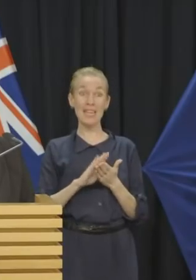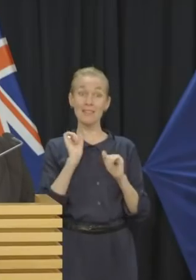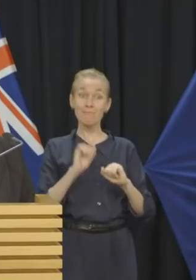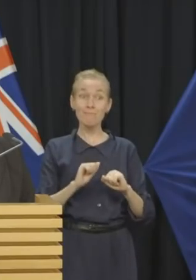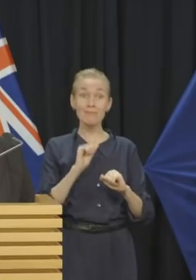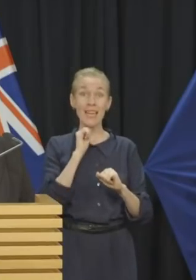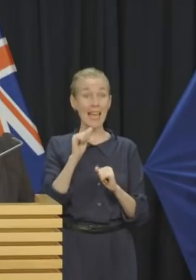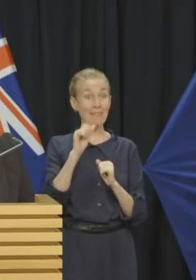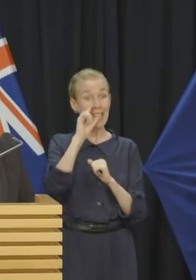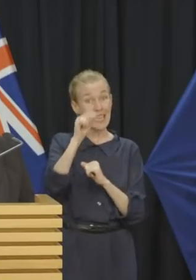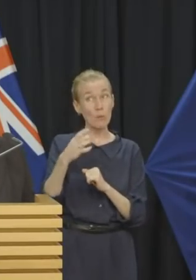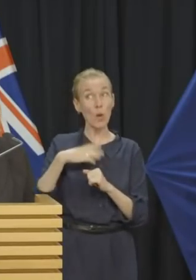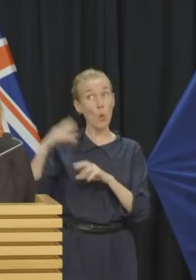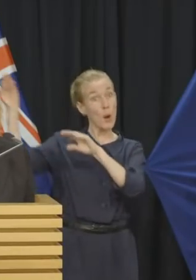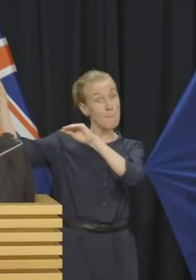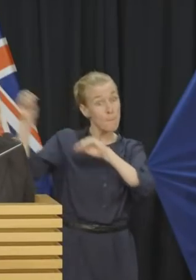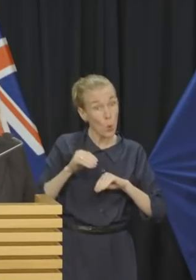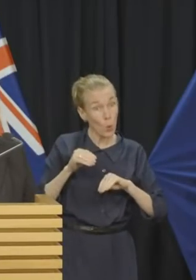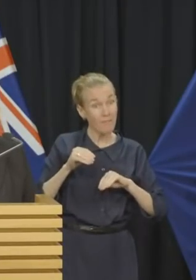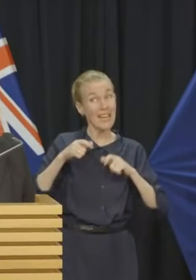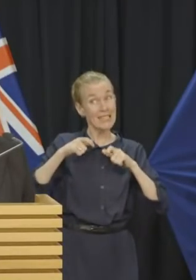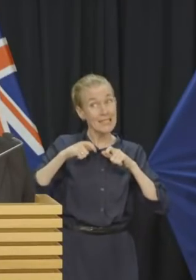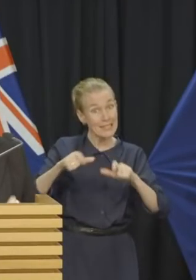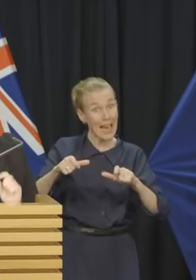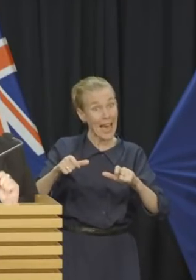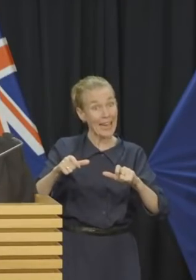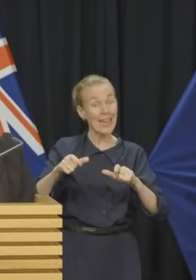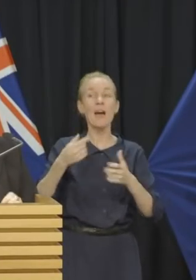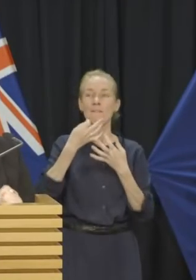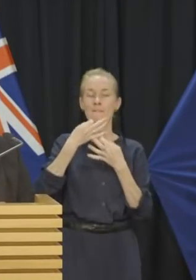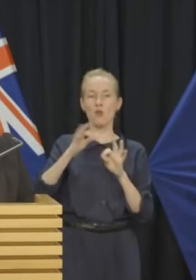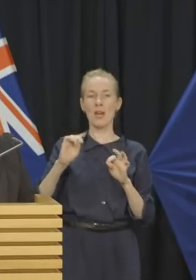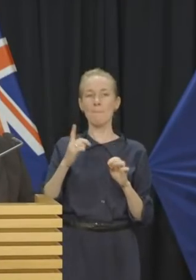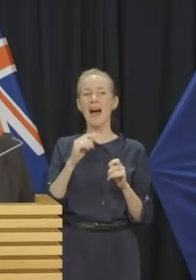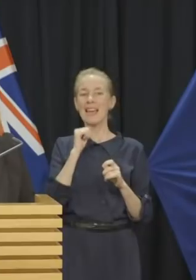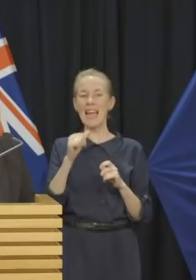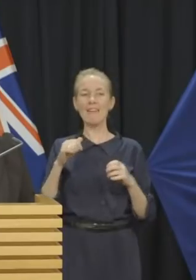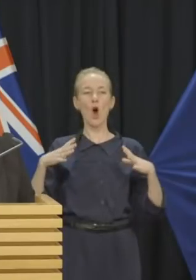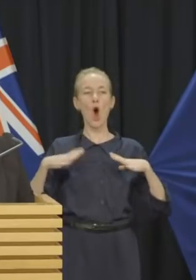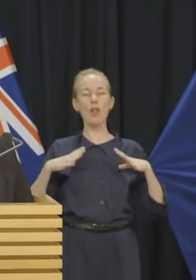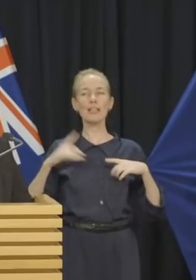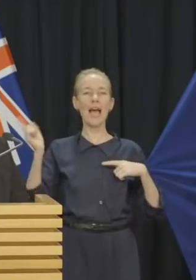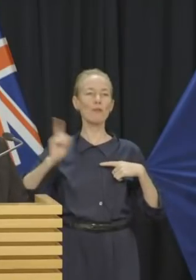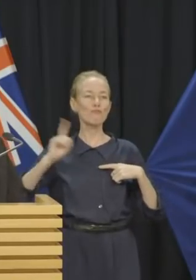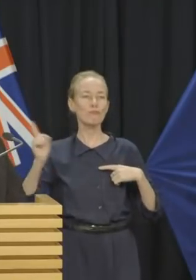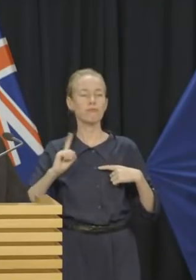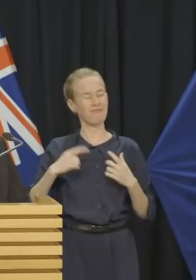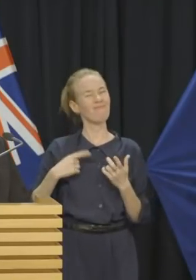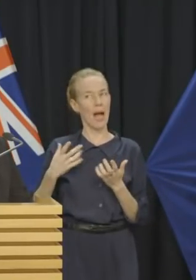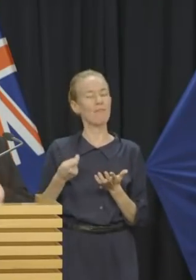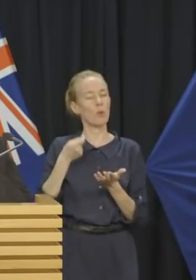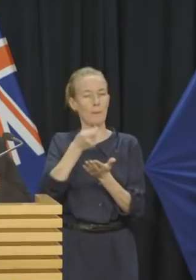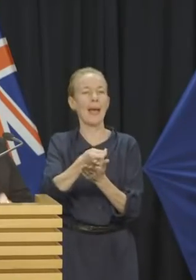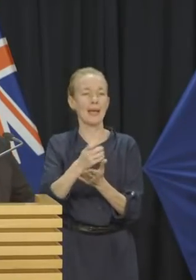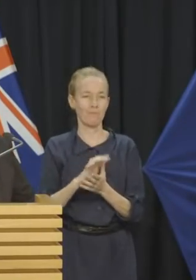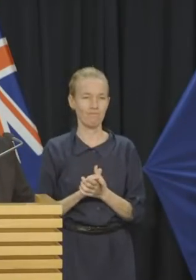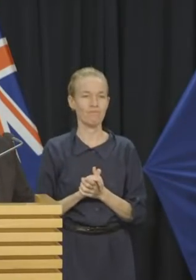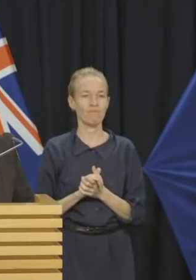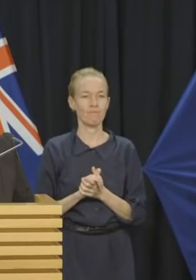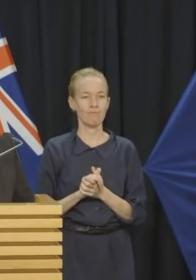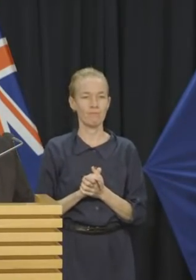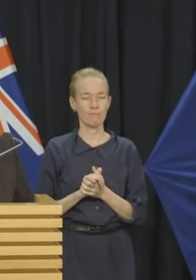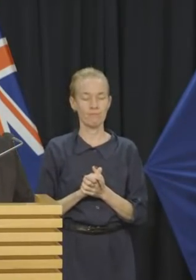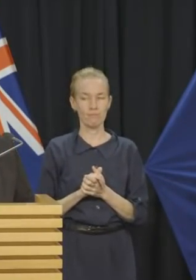return home, but doing what is fair to the New Zealand taxpayer as well. We would need to do this with or without a bubble. Do you have